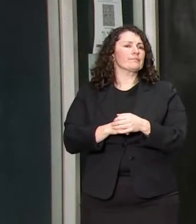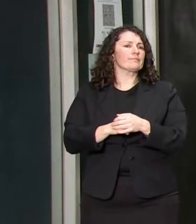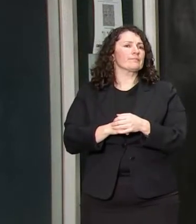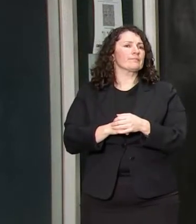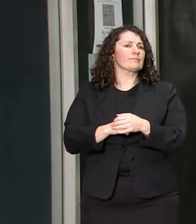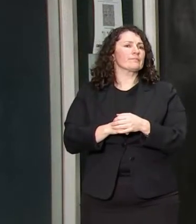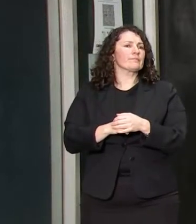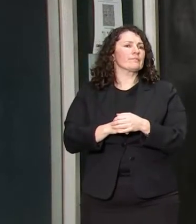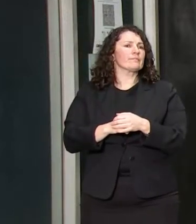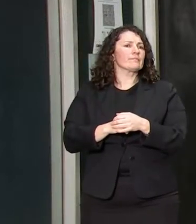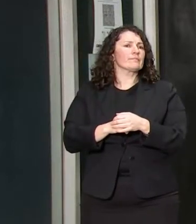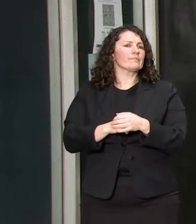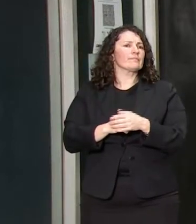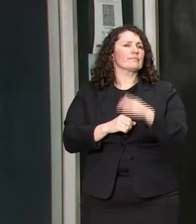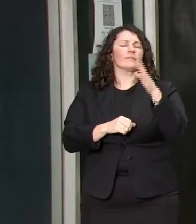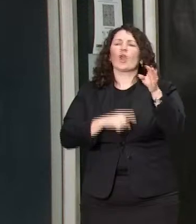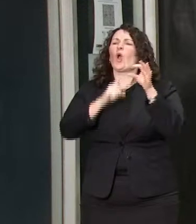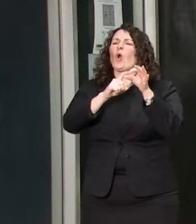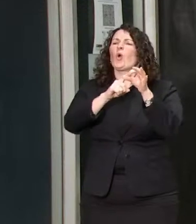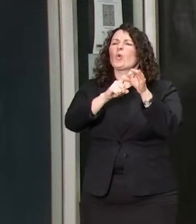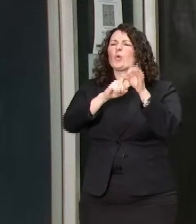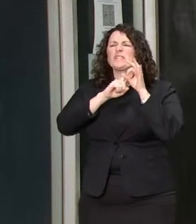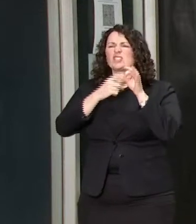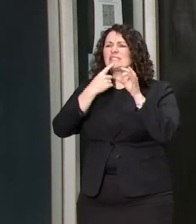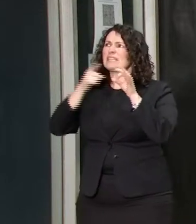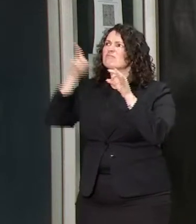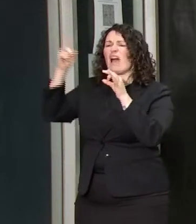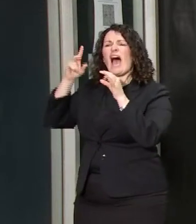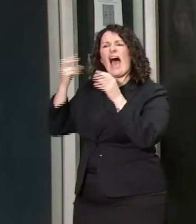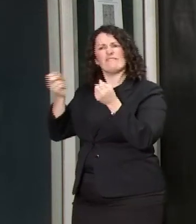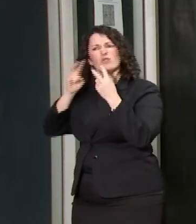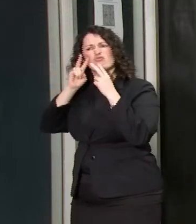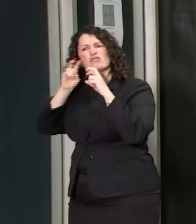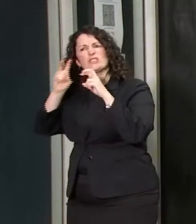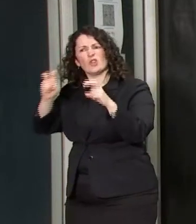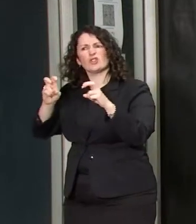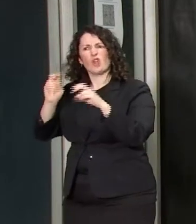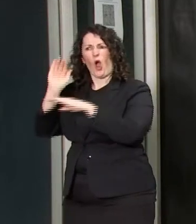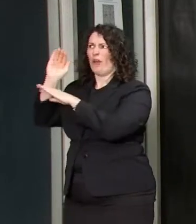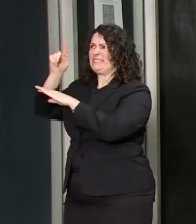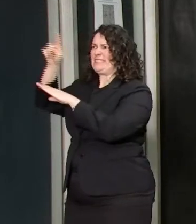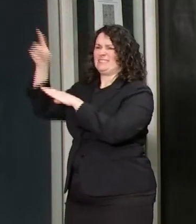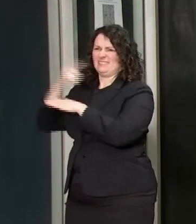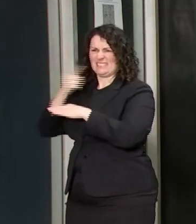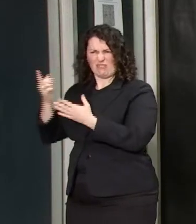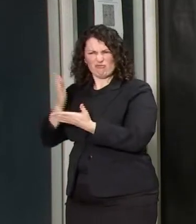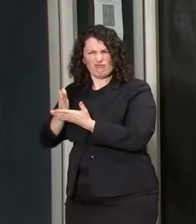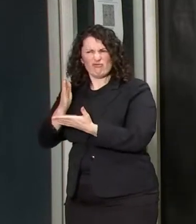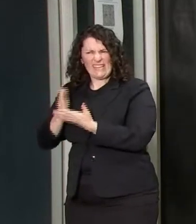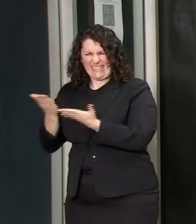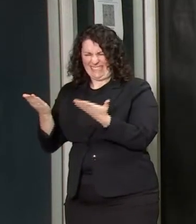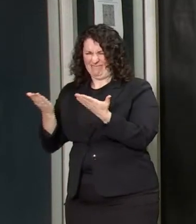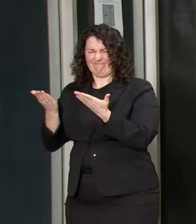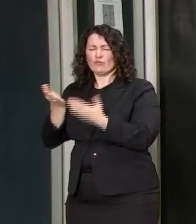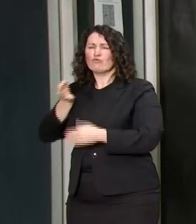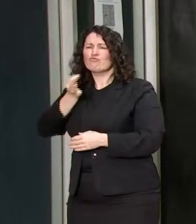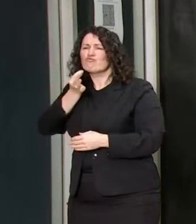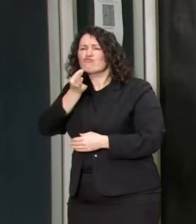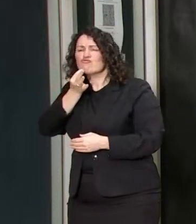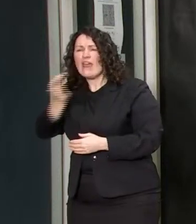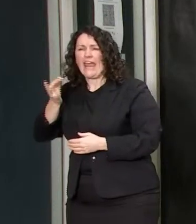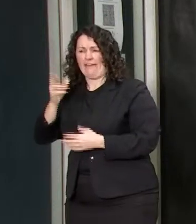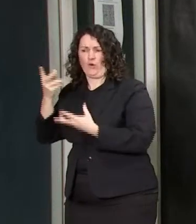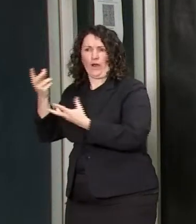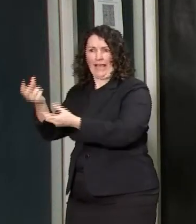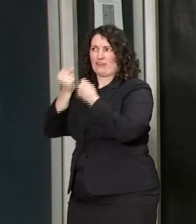1 RNA chance of getting transmission outdoors in normal life. And in fact, Mike Wee, professor from Canterbury Church, says there's virtually no